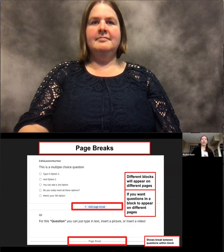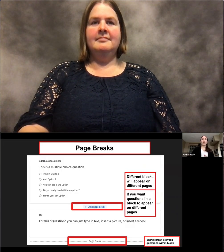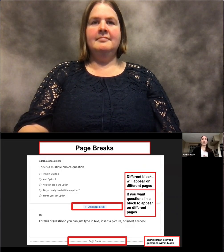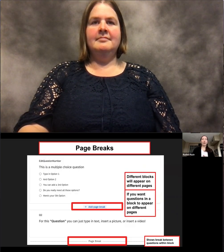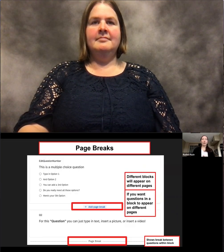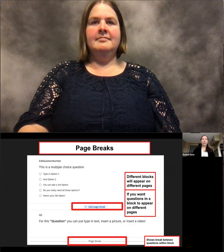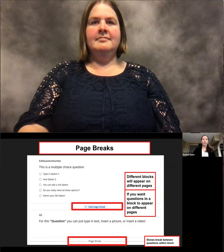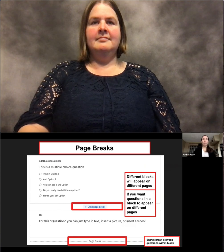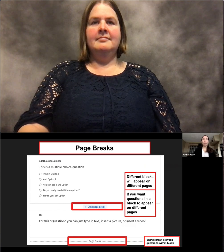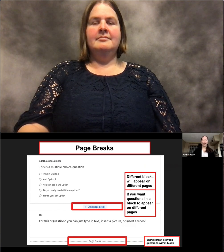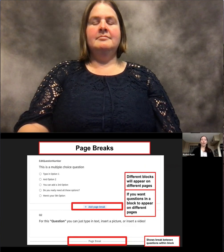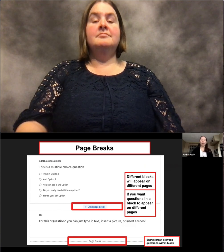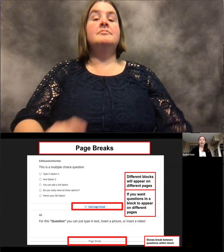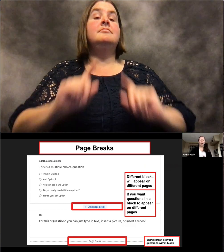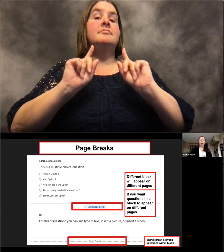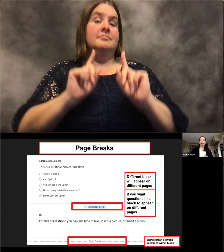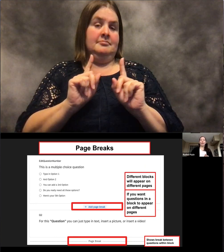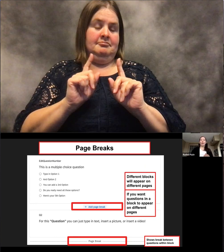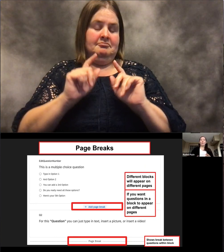So